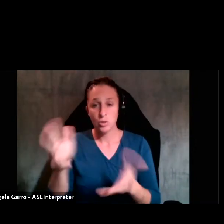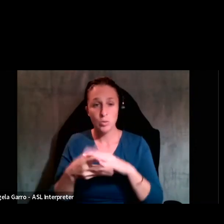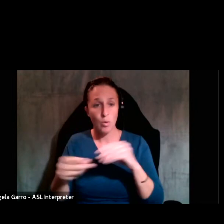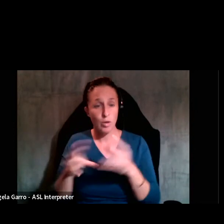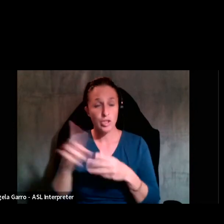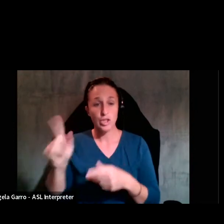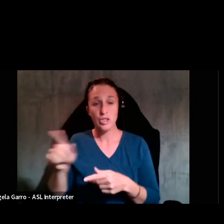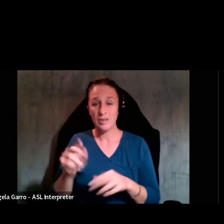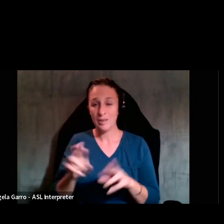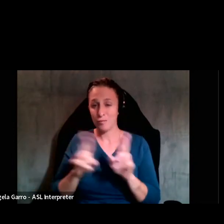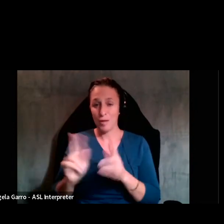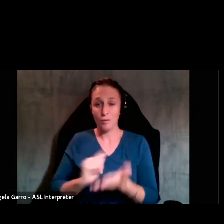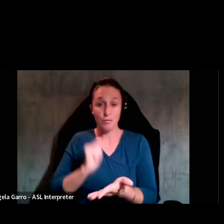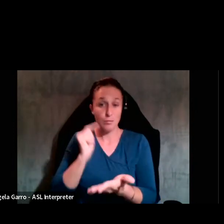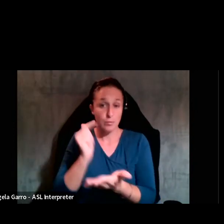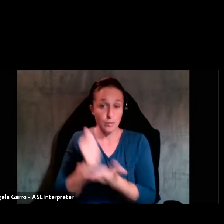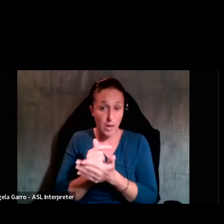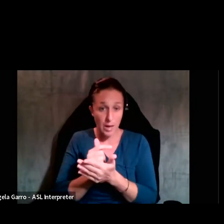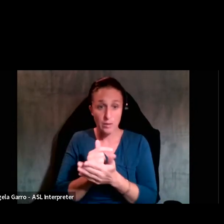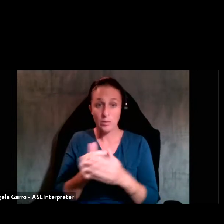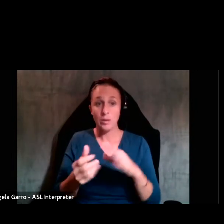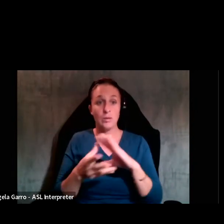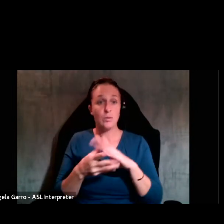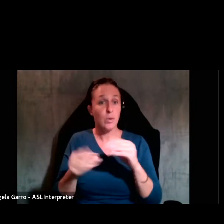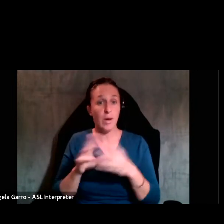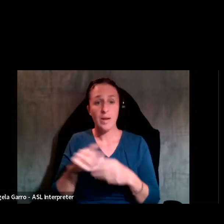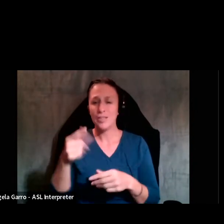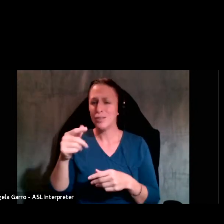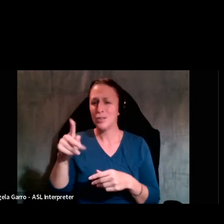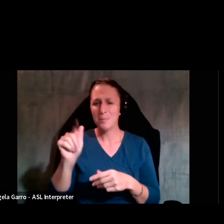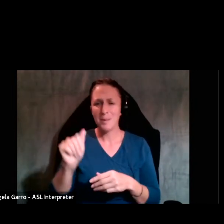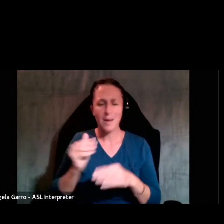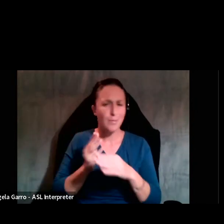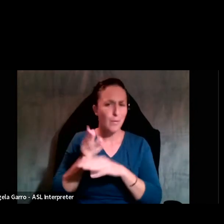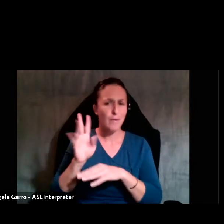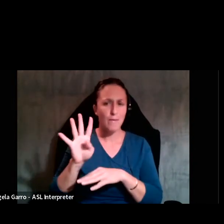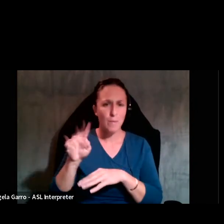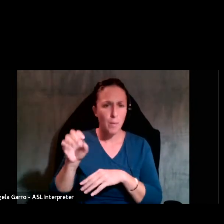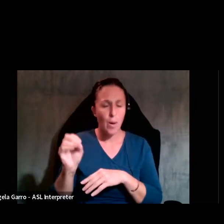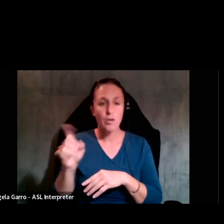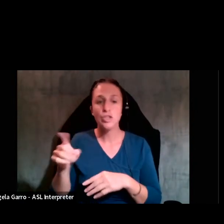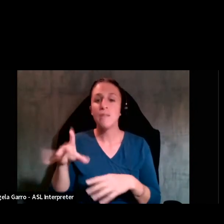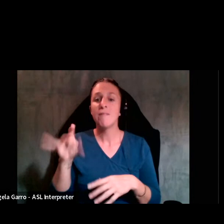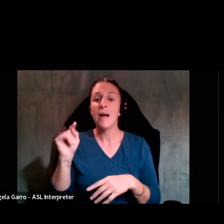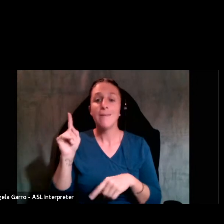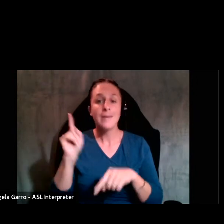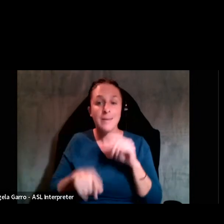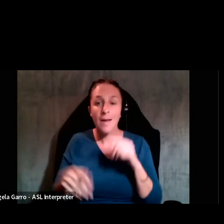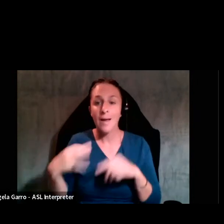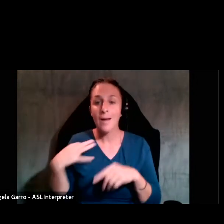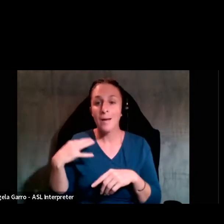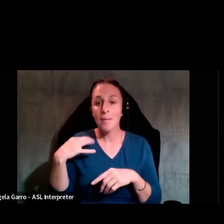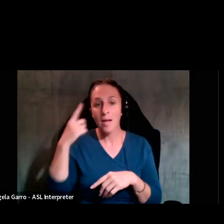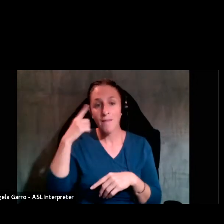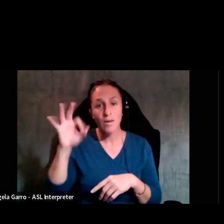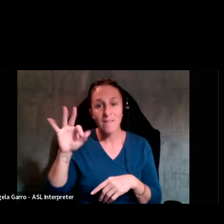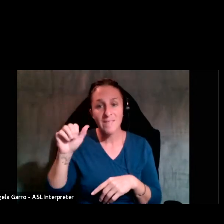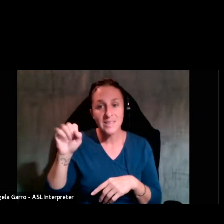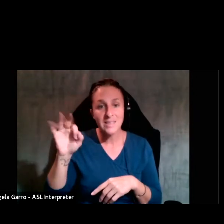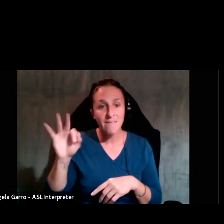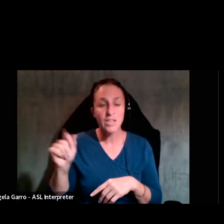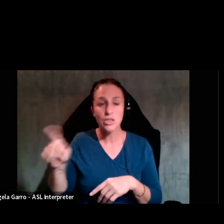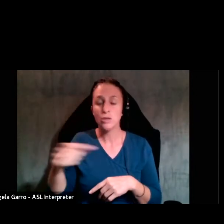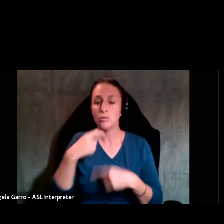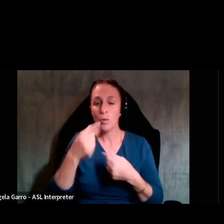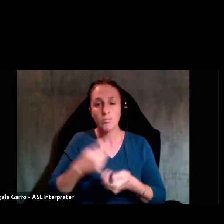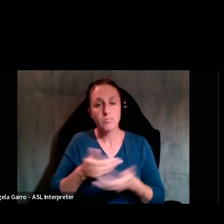was getting ready to graduate high school, great GPA above a 4.0, and she found out that she couldn't apply for FAFSA, and she told her whole story